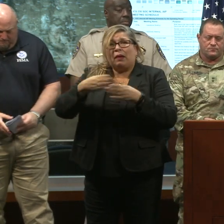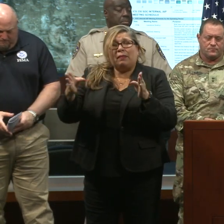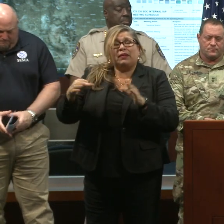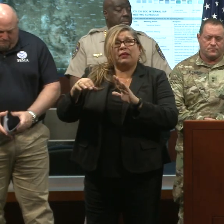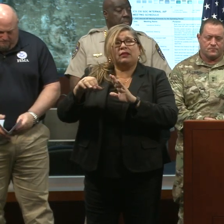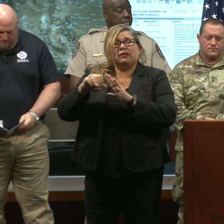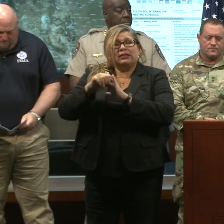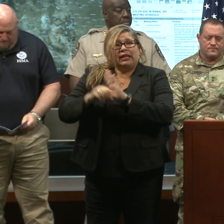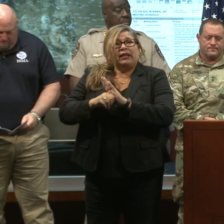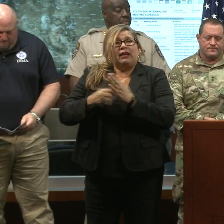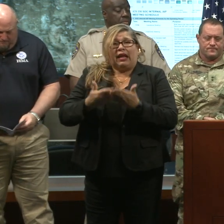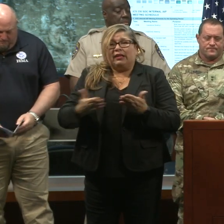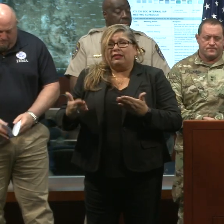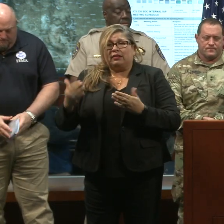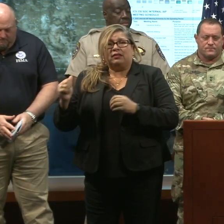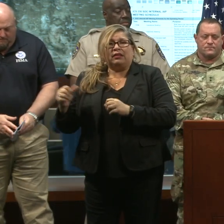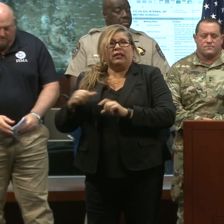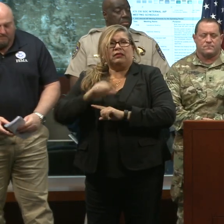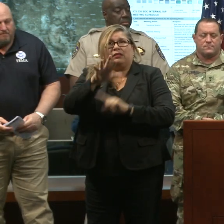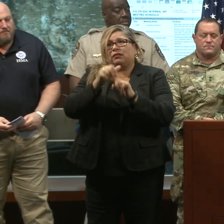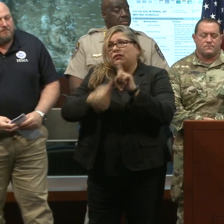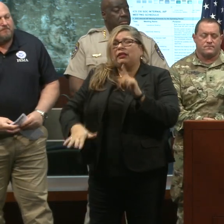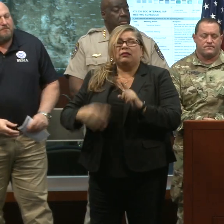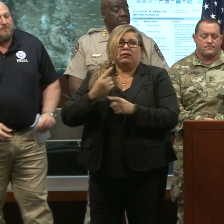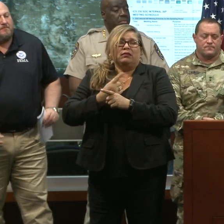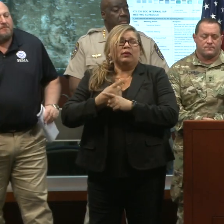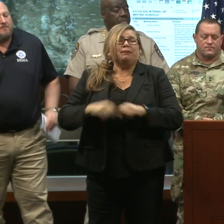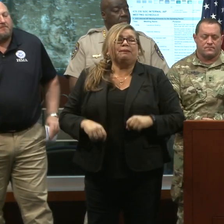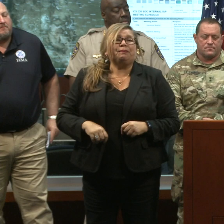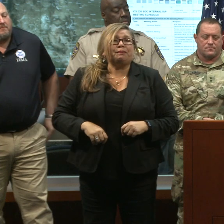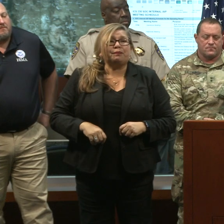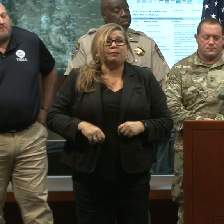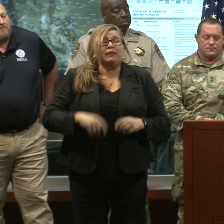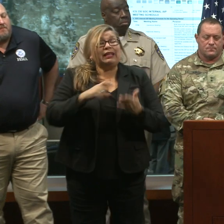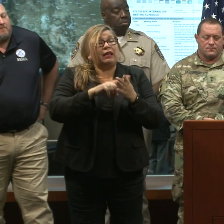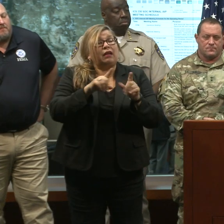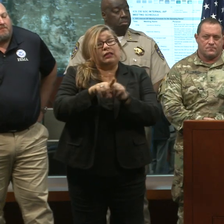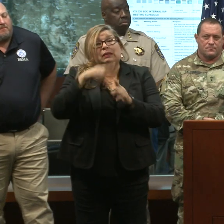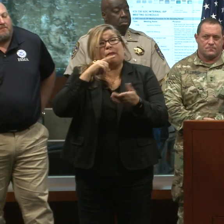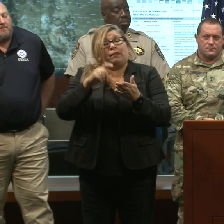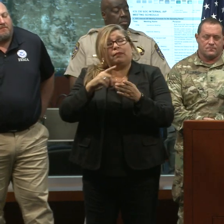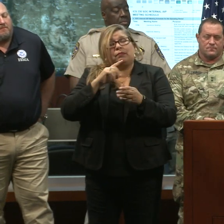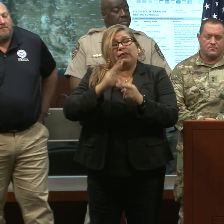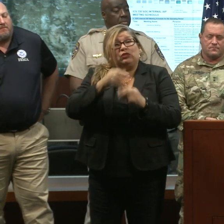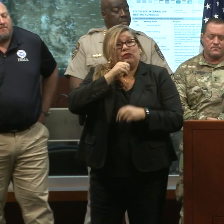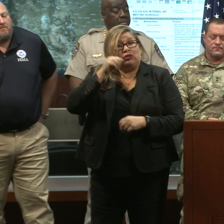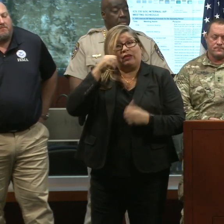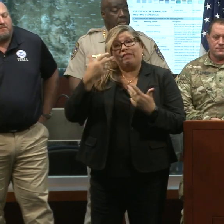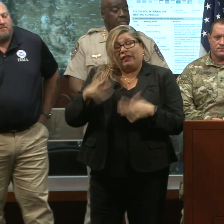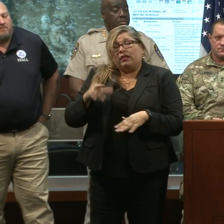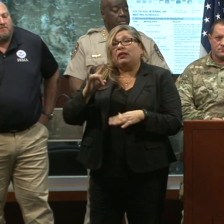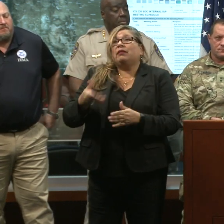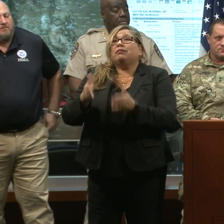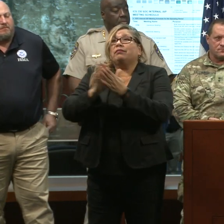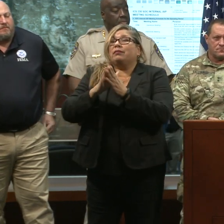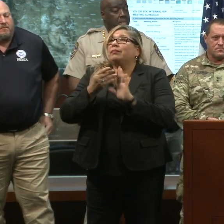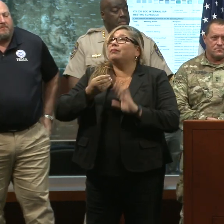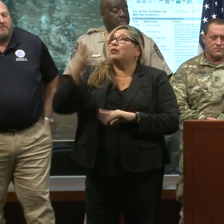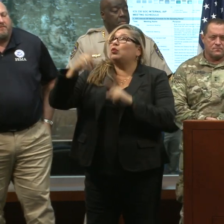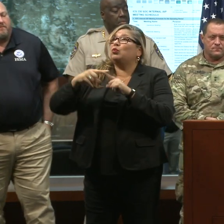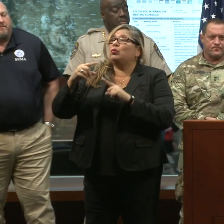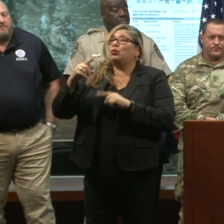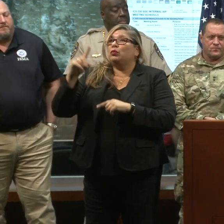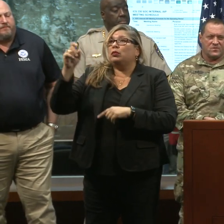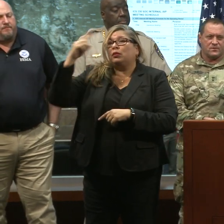applied effectively. And of course, yesterday, as was noted, he did make a request up through the White House